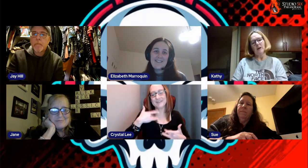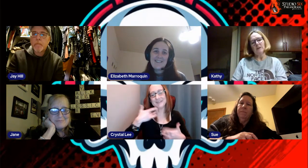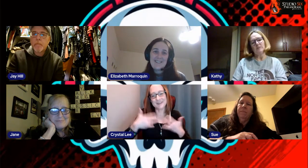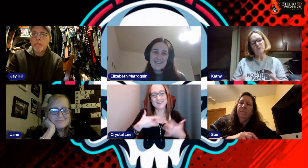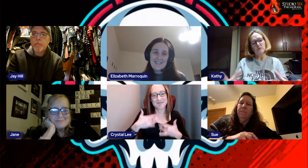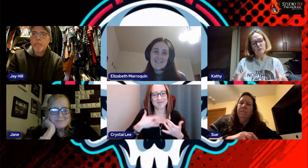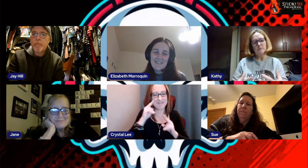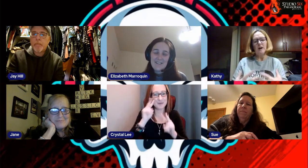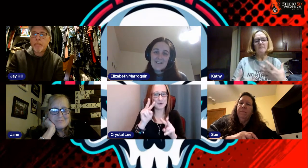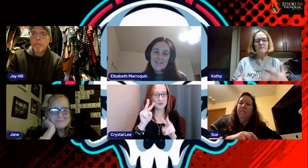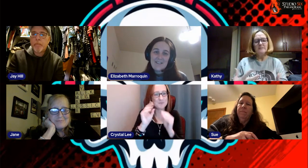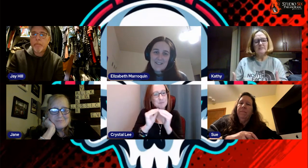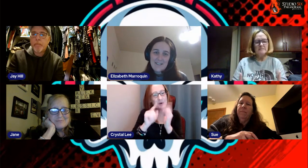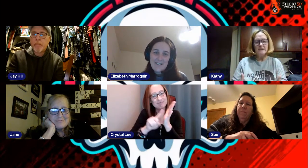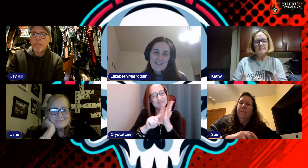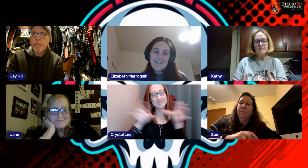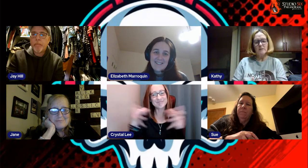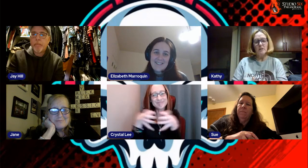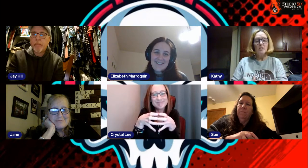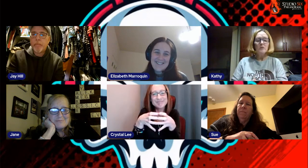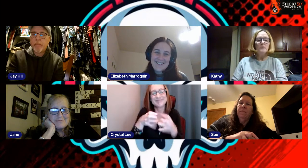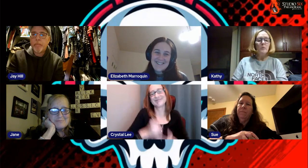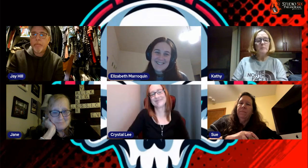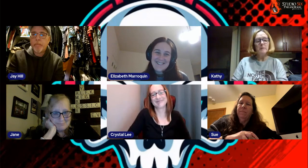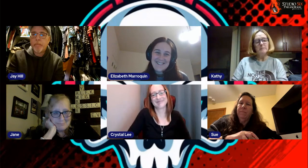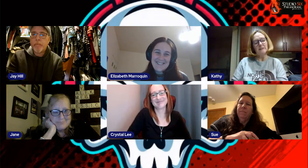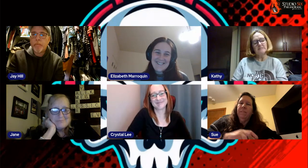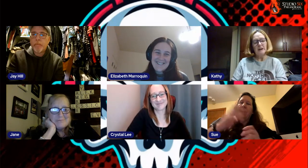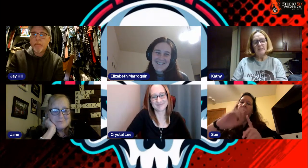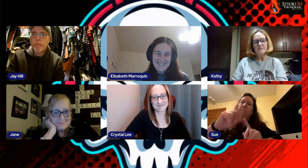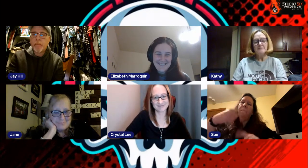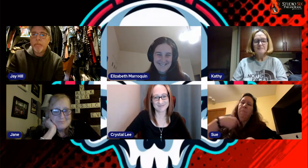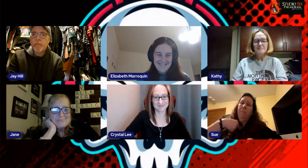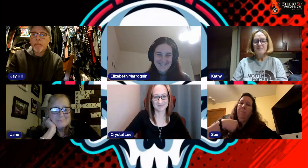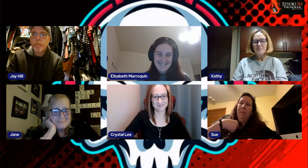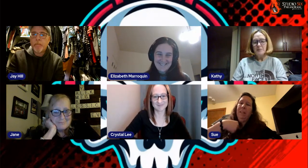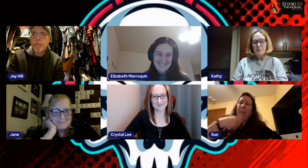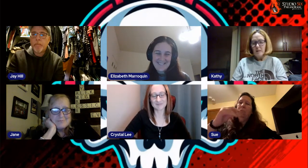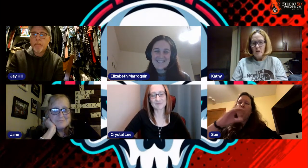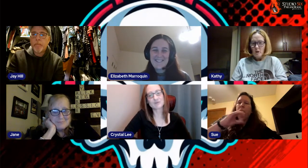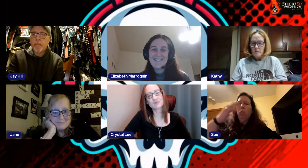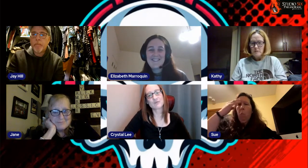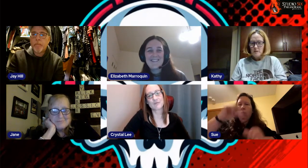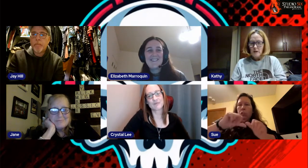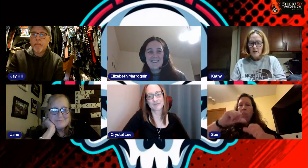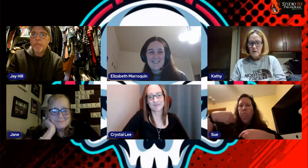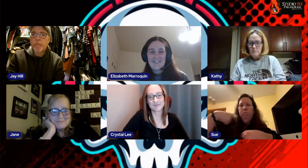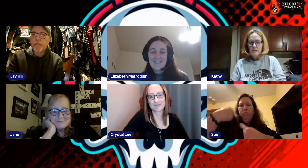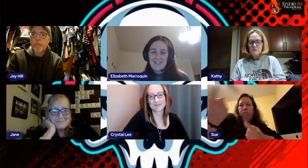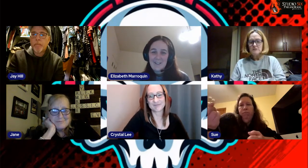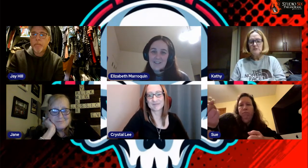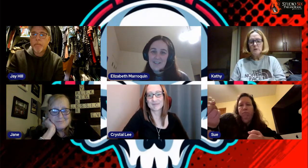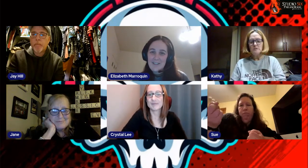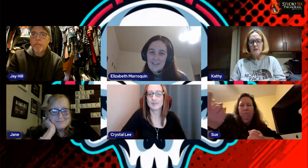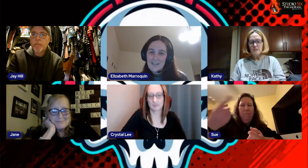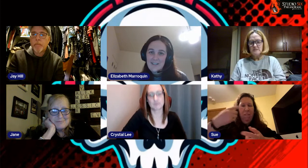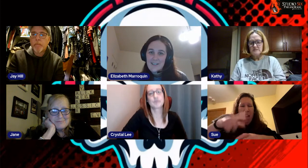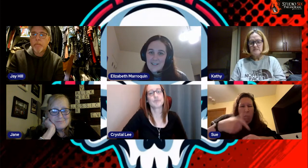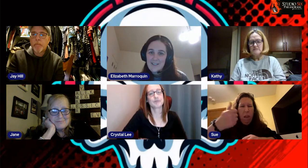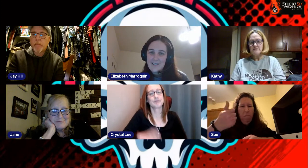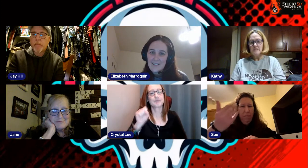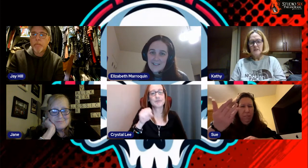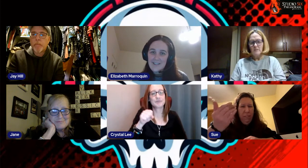expanding. So now you got two groups. Now I feel excited to look for more people to get together. But me and Krista know each